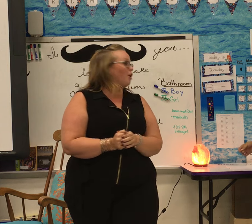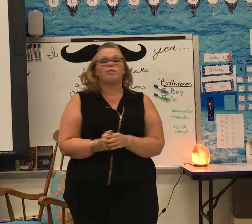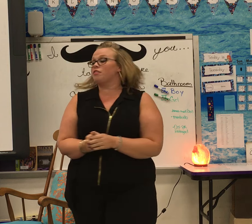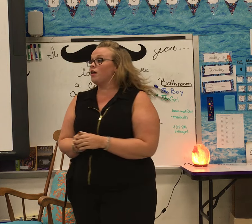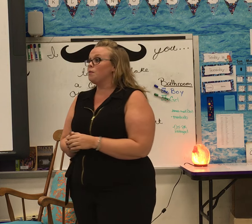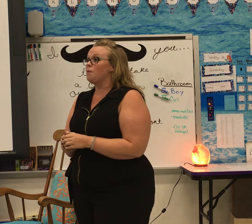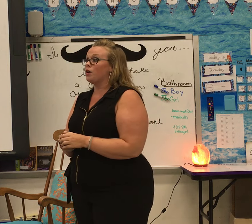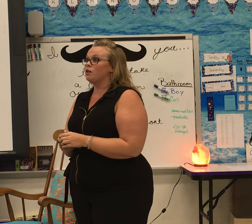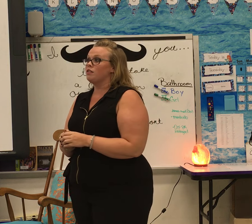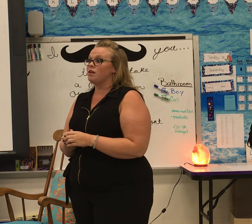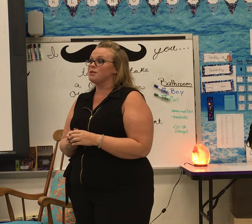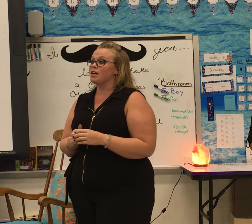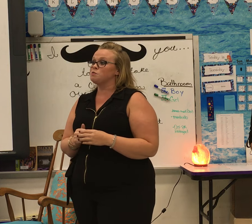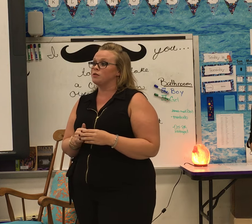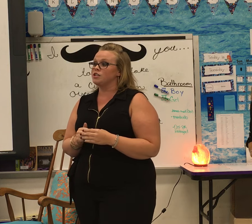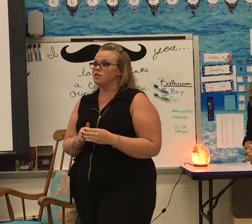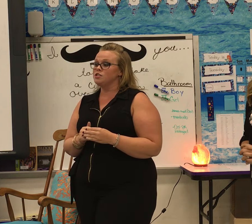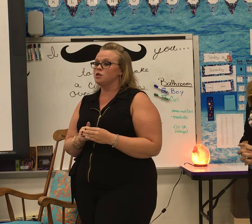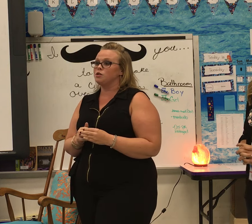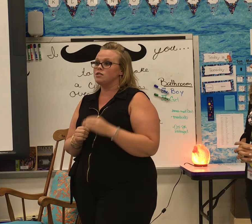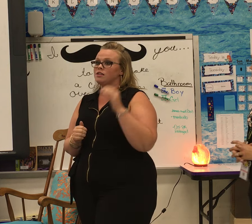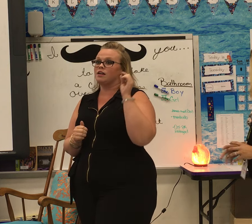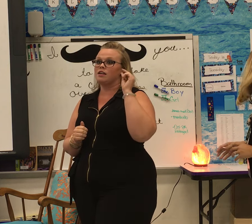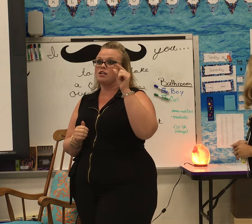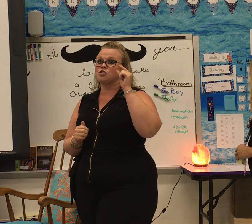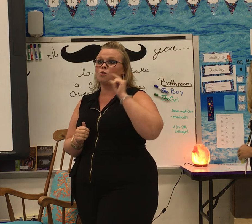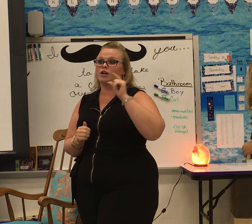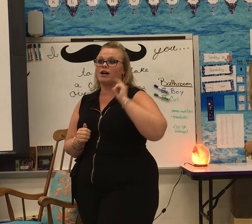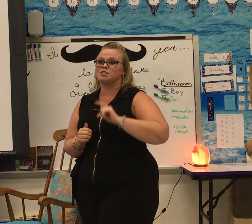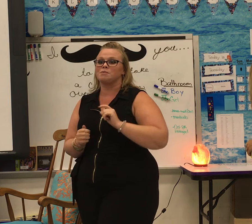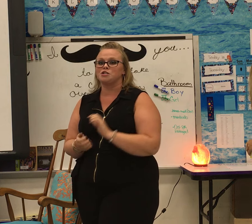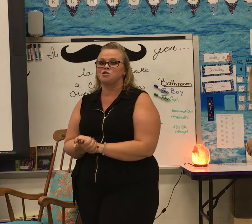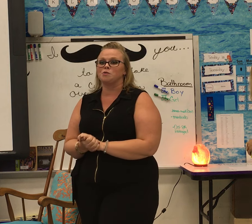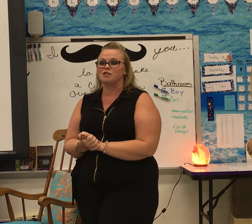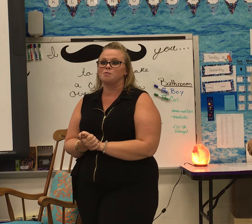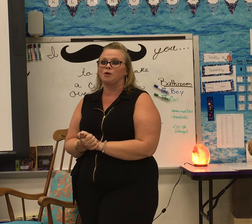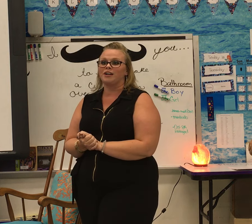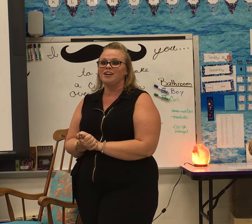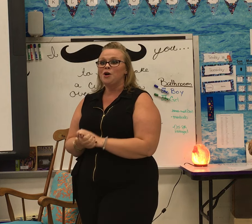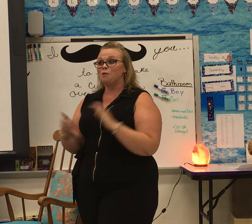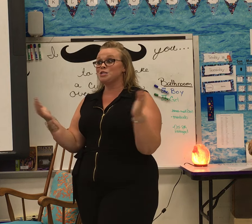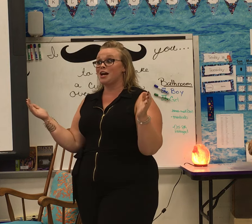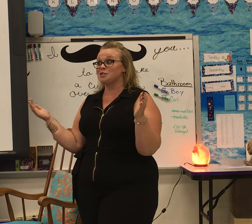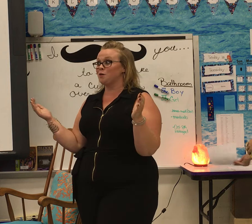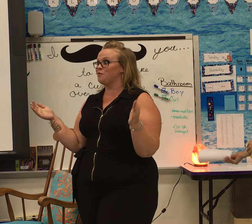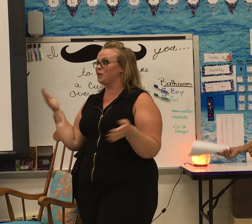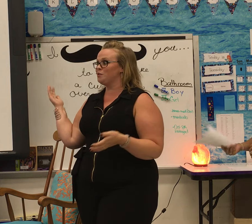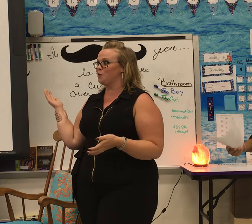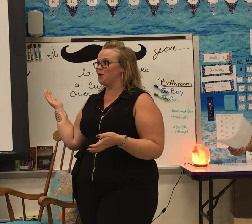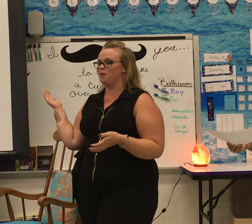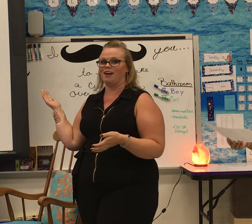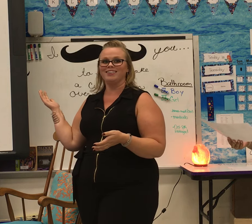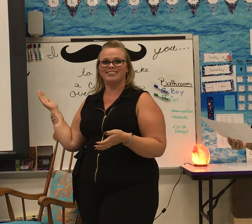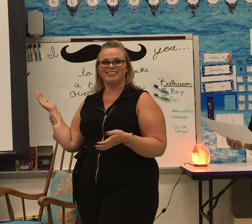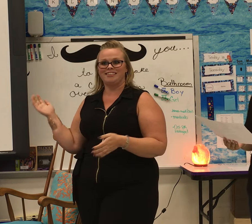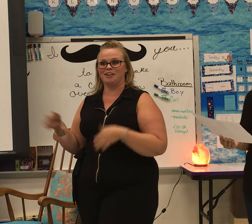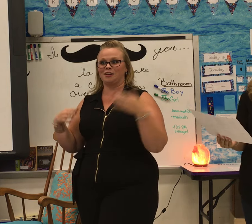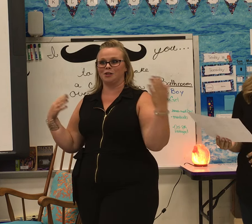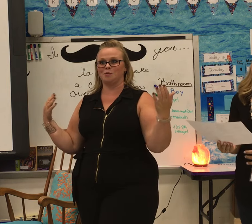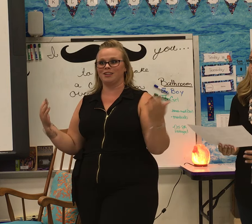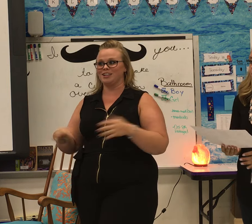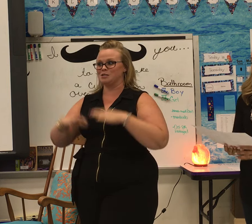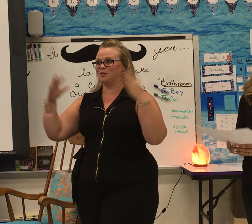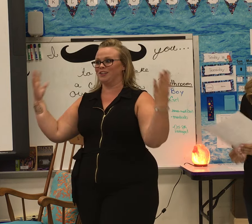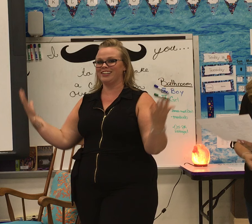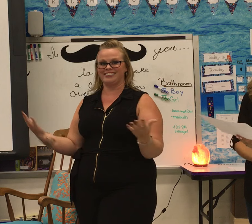This year, our theme, our yearly theme is exploration, so you'll see that each quarter has something to do with exploring, which ties in perfectly with our PBL,